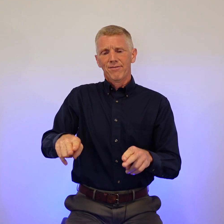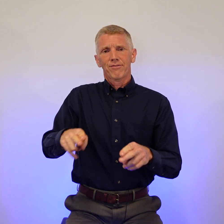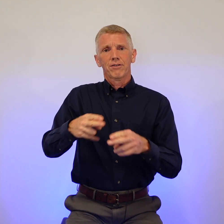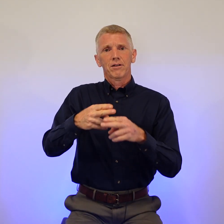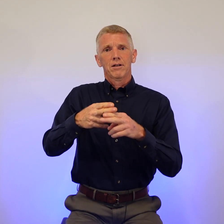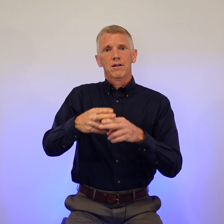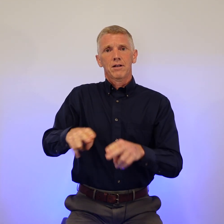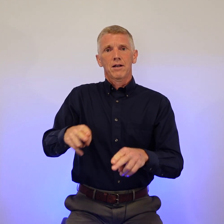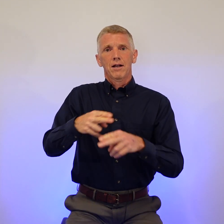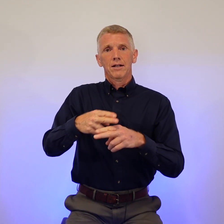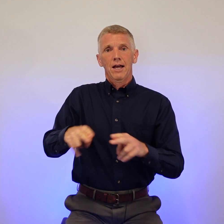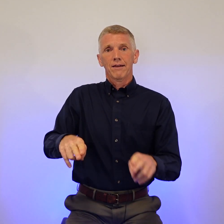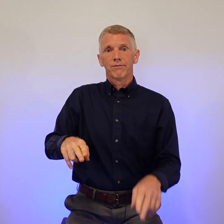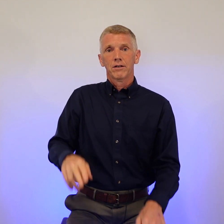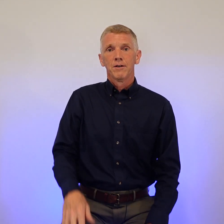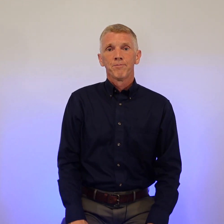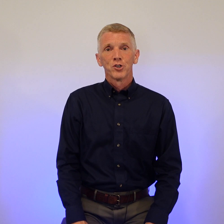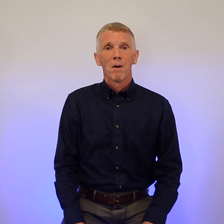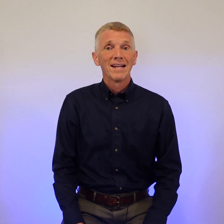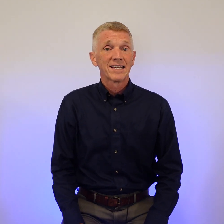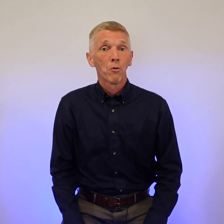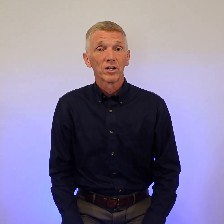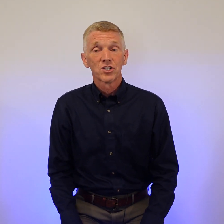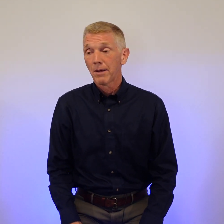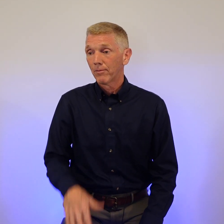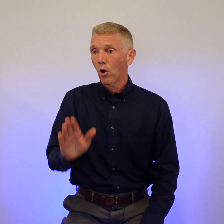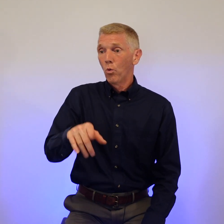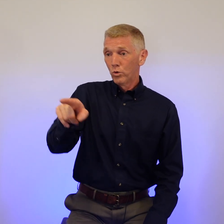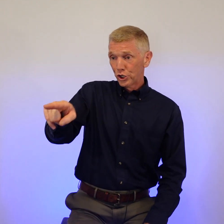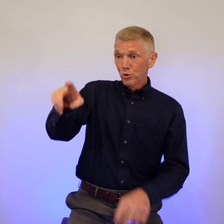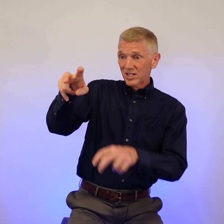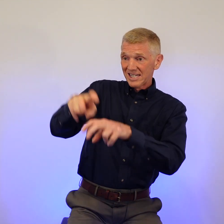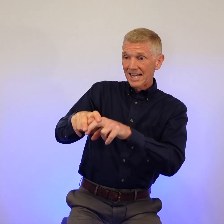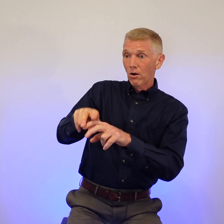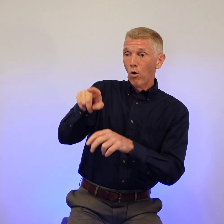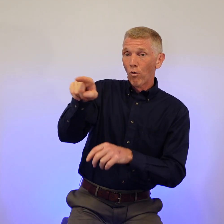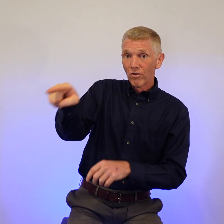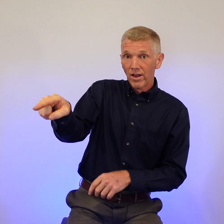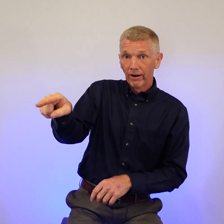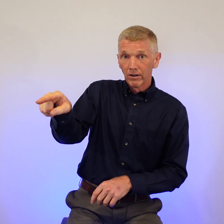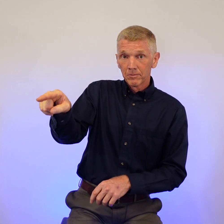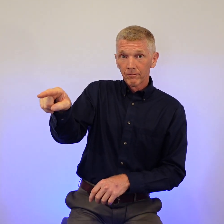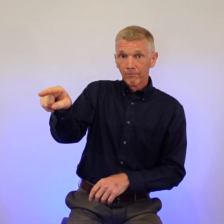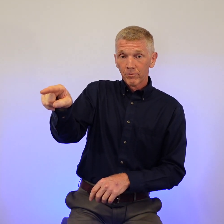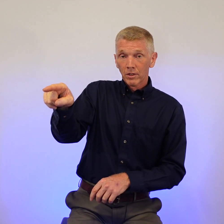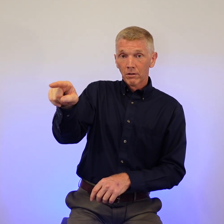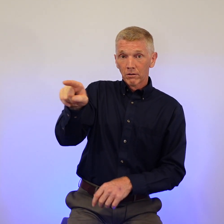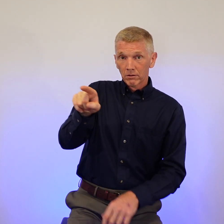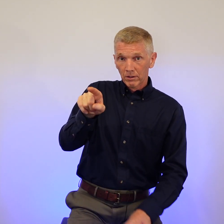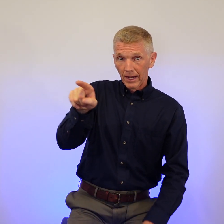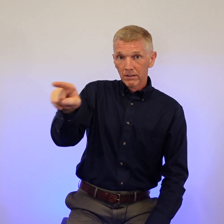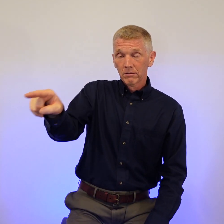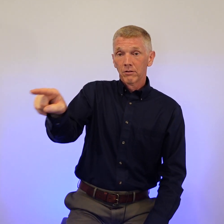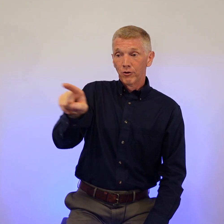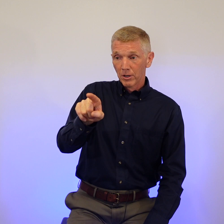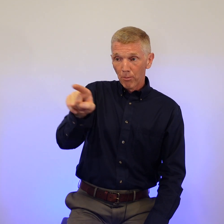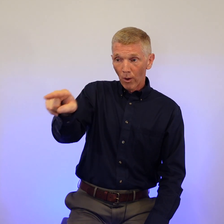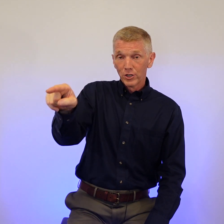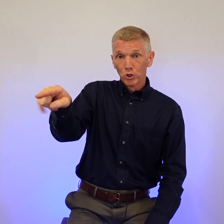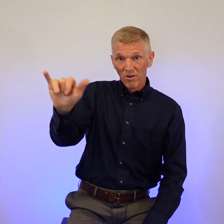knife? A knife. You might indicate where to sit. Oh, would you sit over there? Okay, you're going to point to